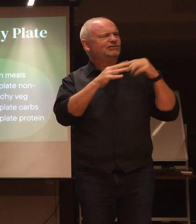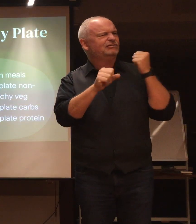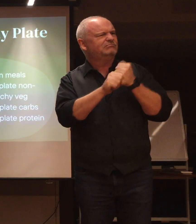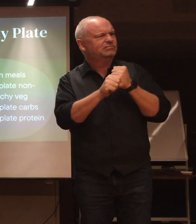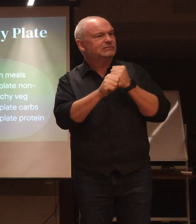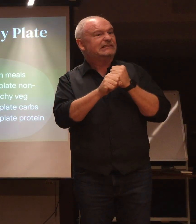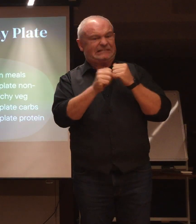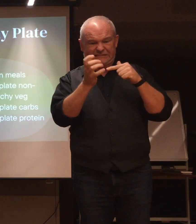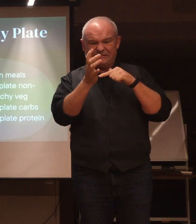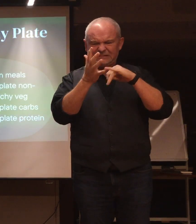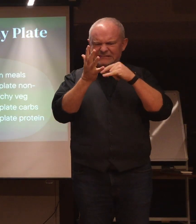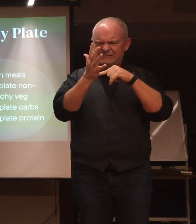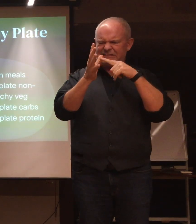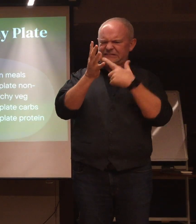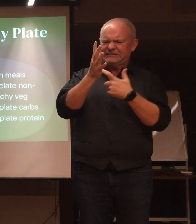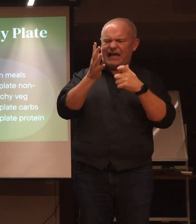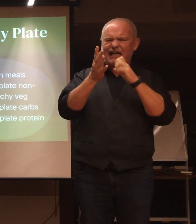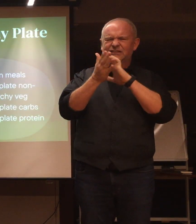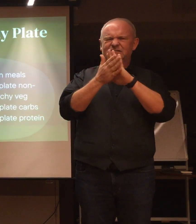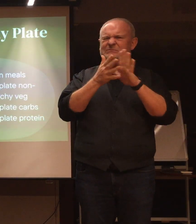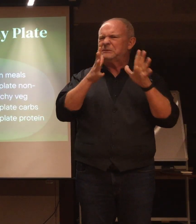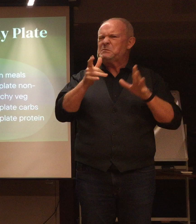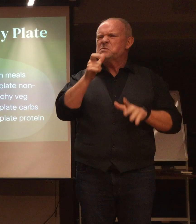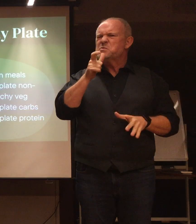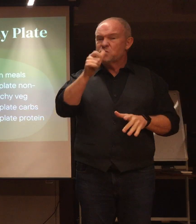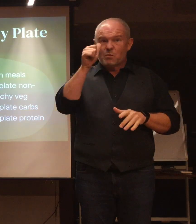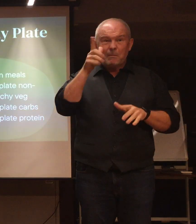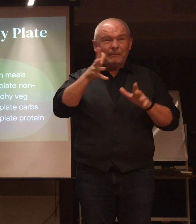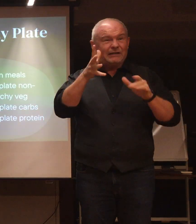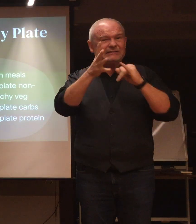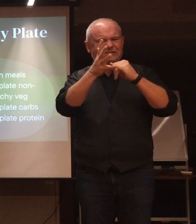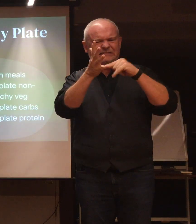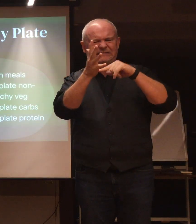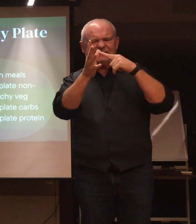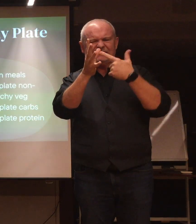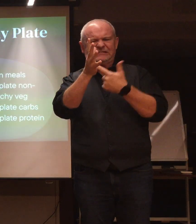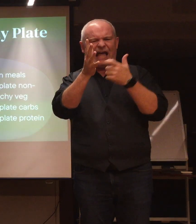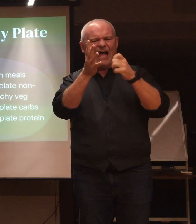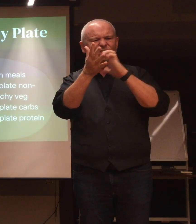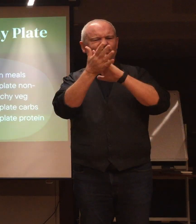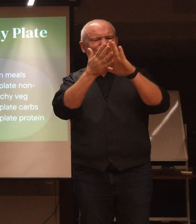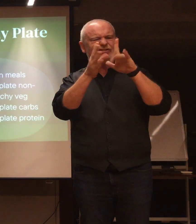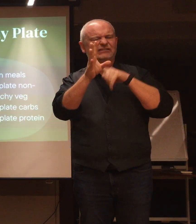So a starchy vegetable, does anyone know what a starchy vegetable is?